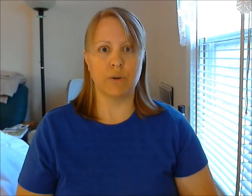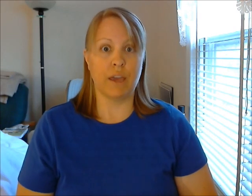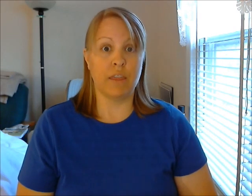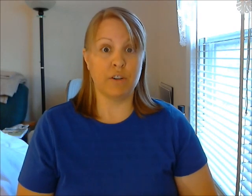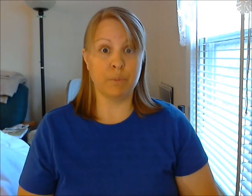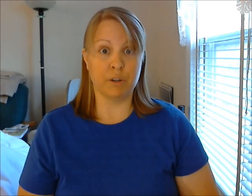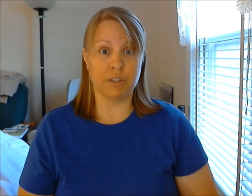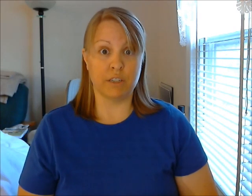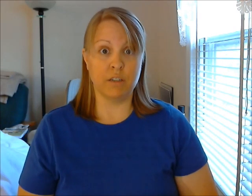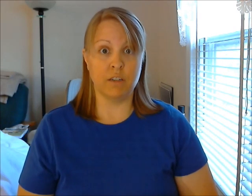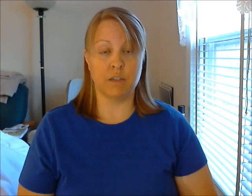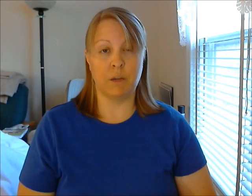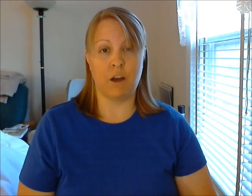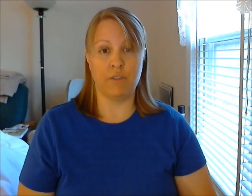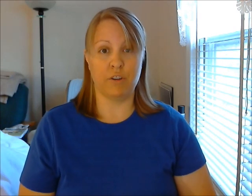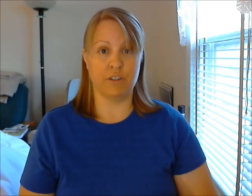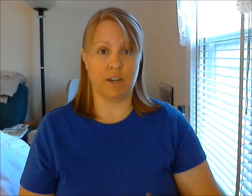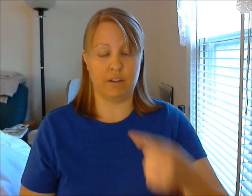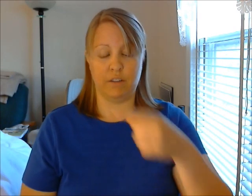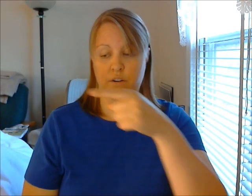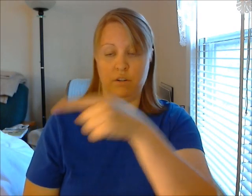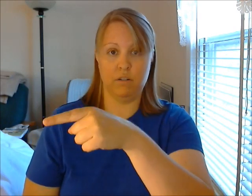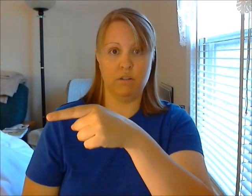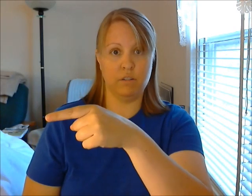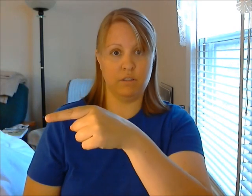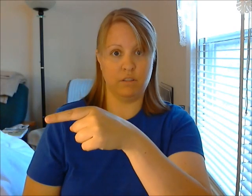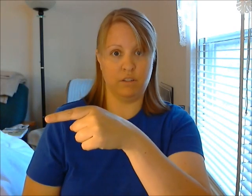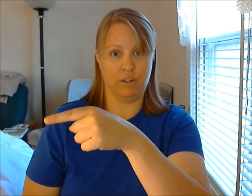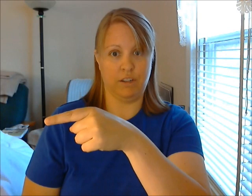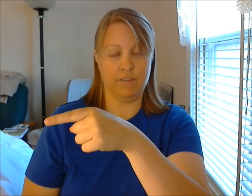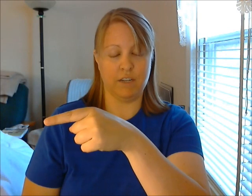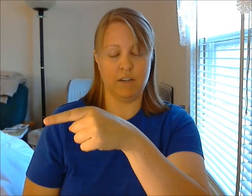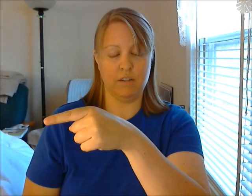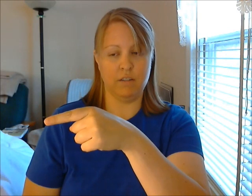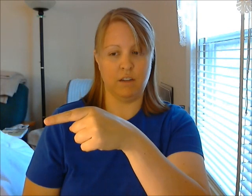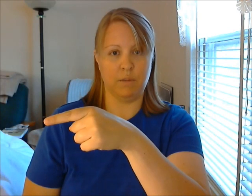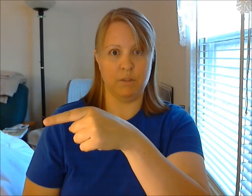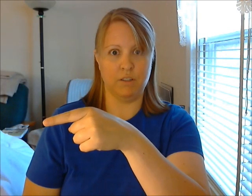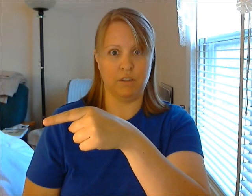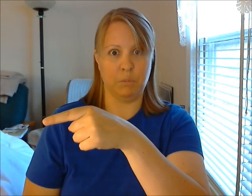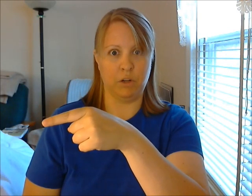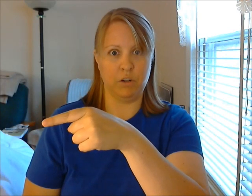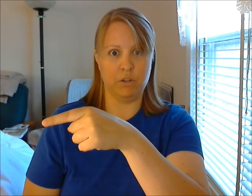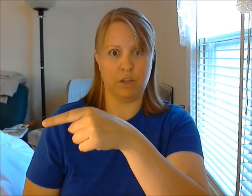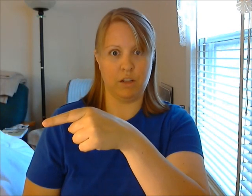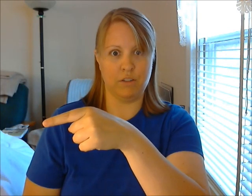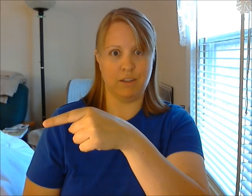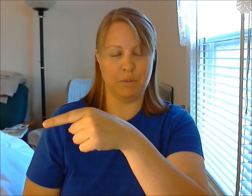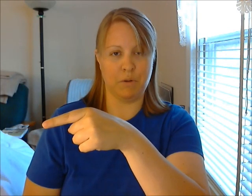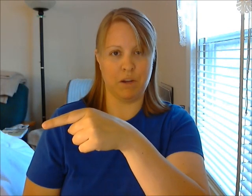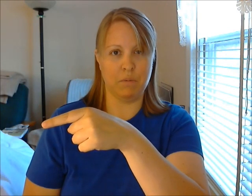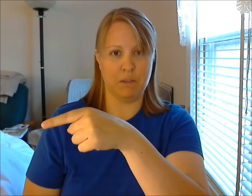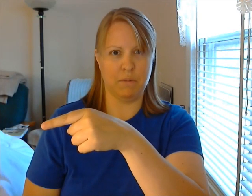a third person is going to be off to your side, either your left side, I'm still in mirror, so that looks like my right, but it's my